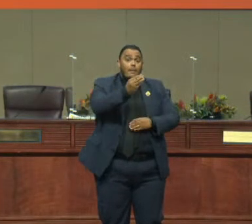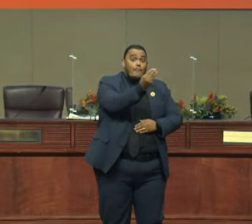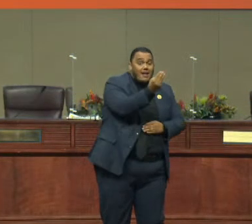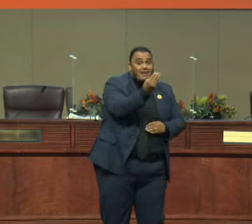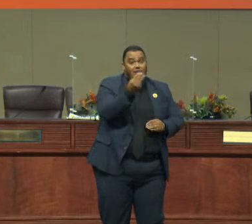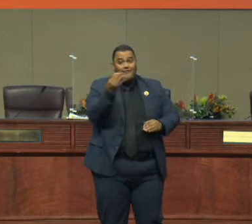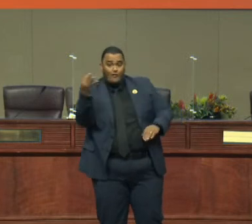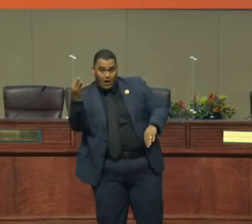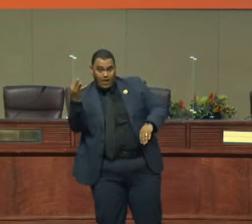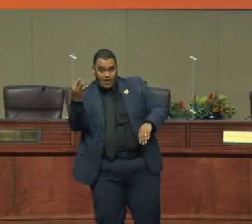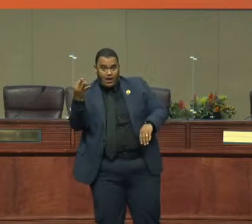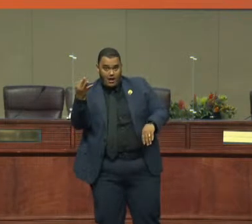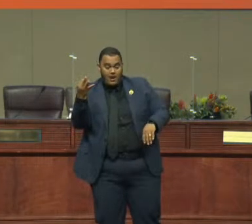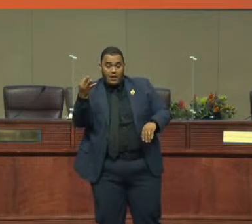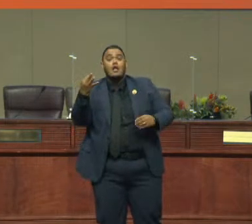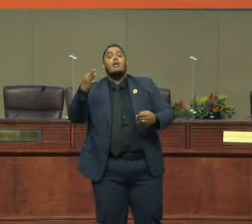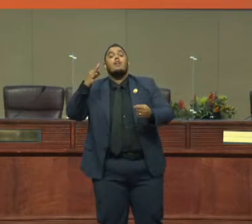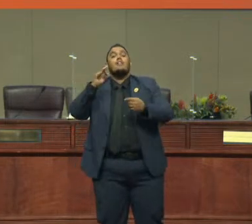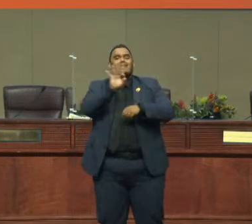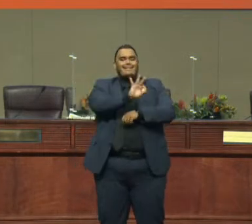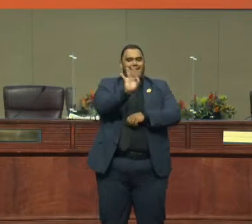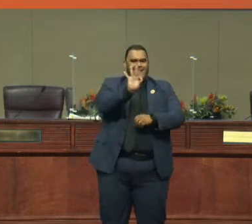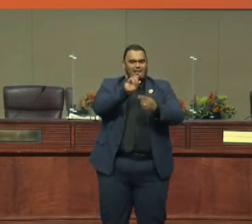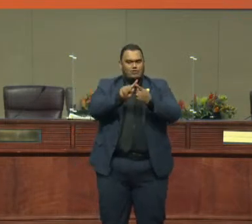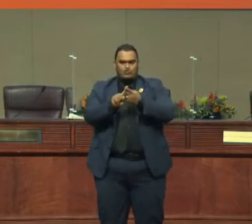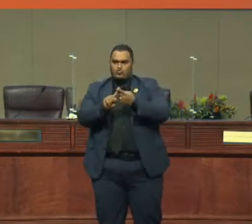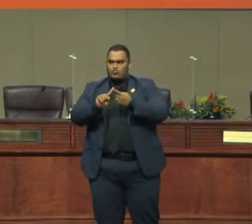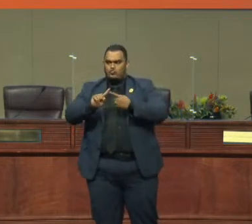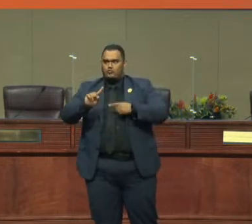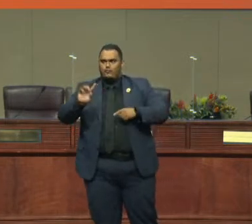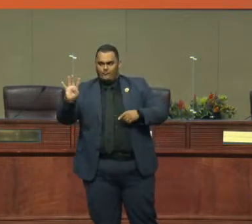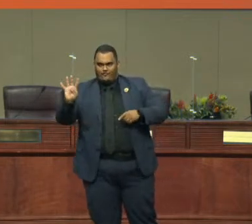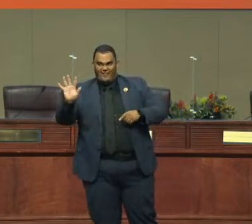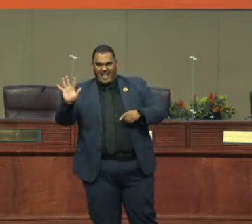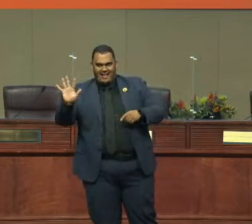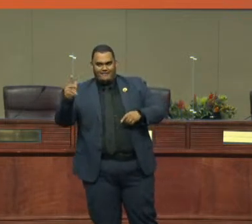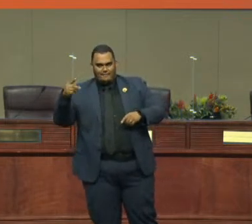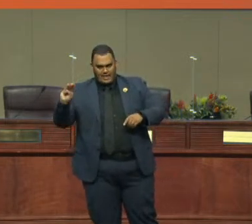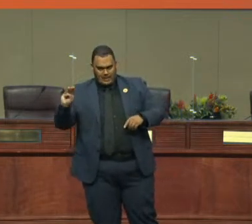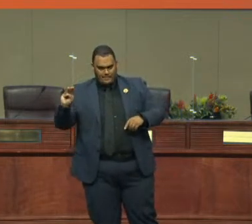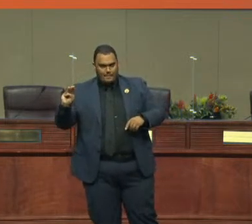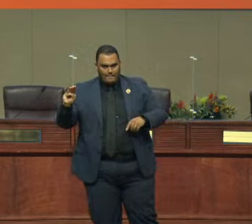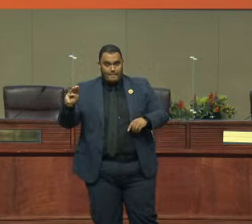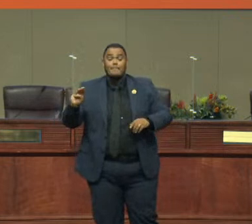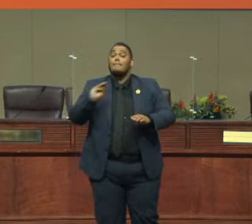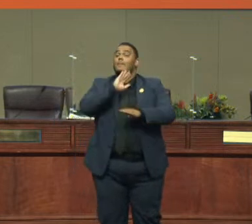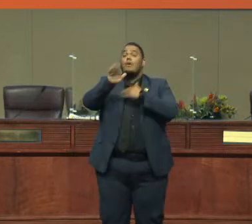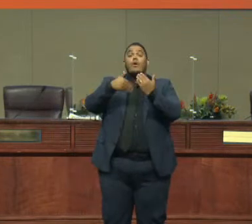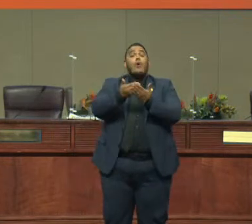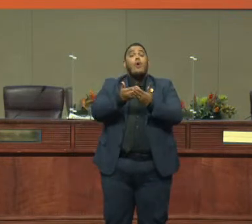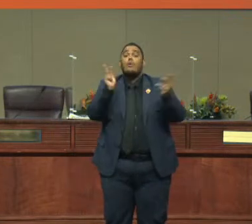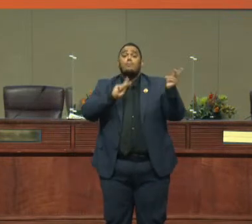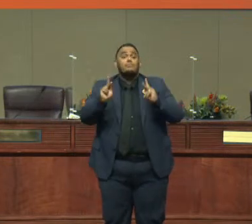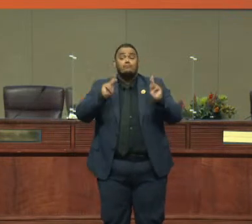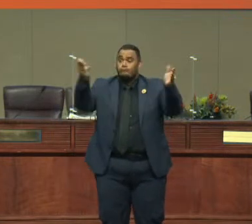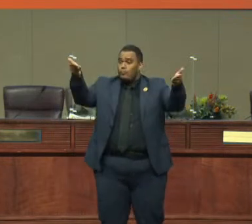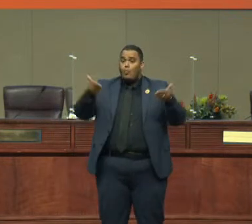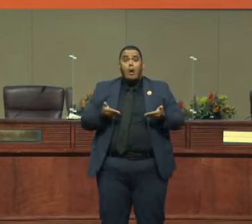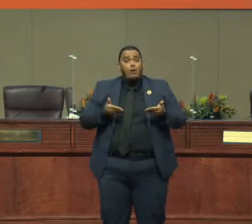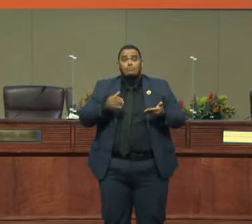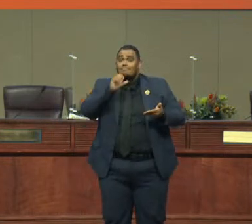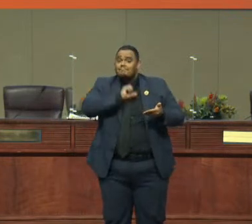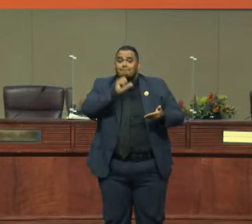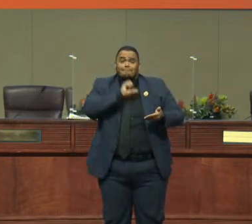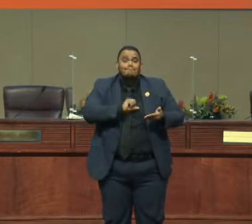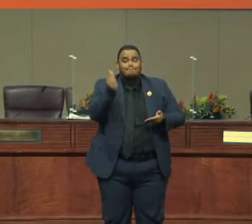of the year. All ages are welcome, and it is a drive-through testing facility.